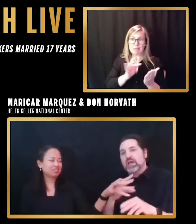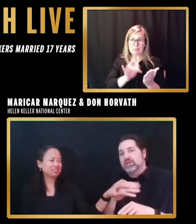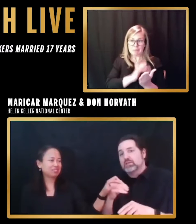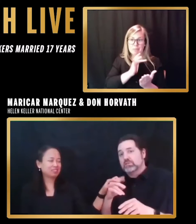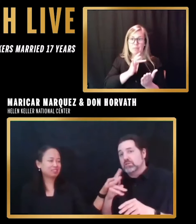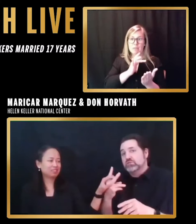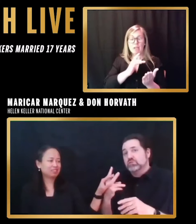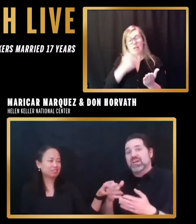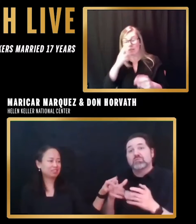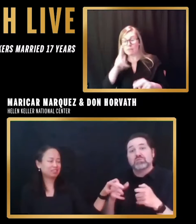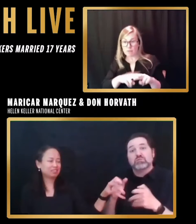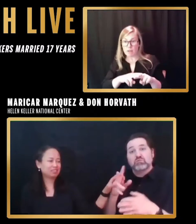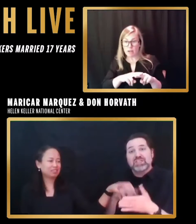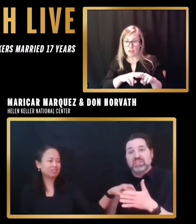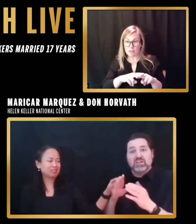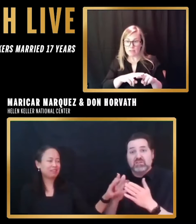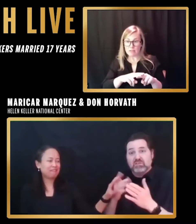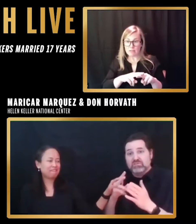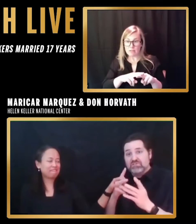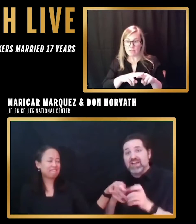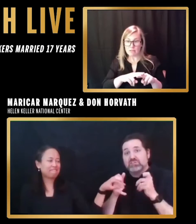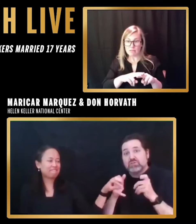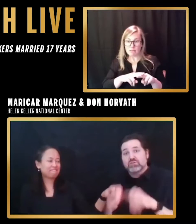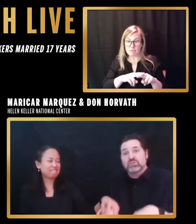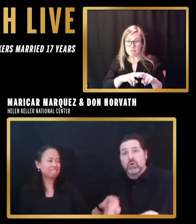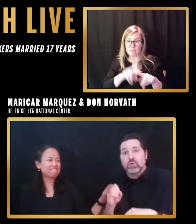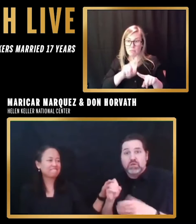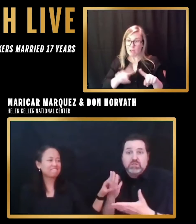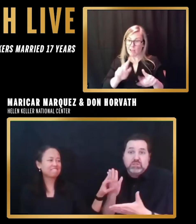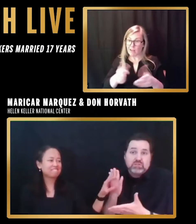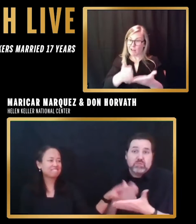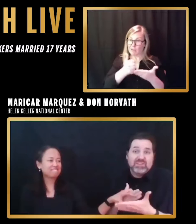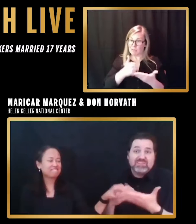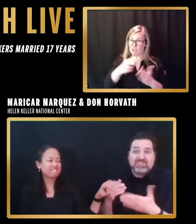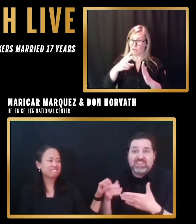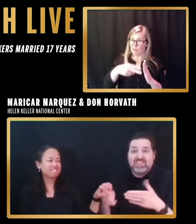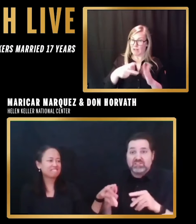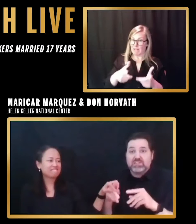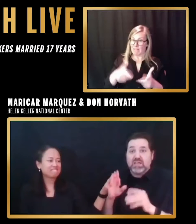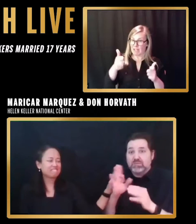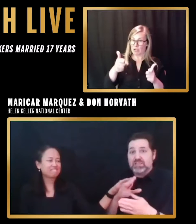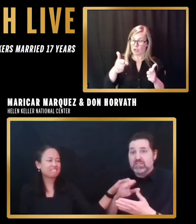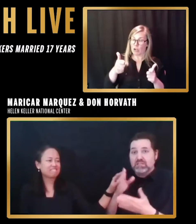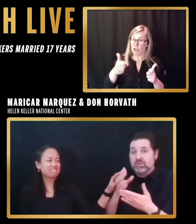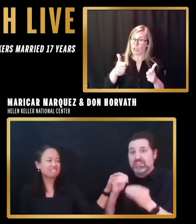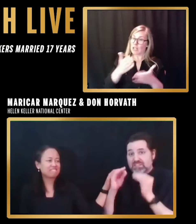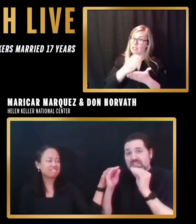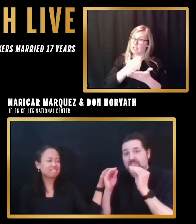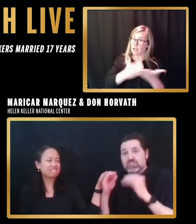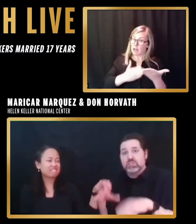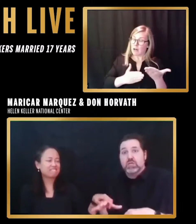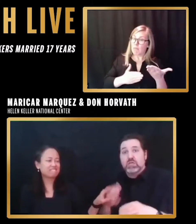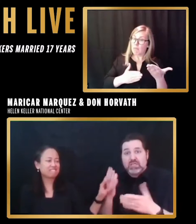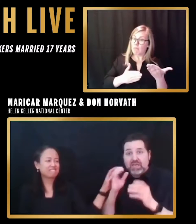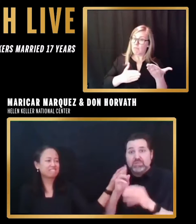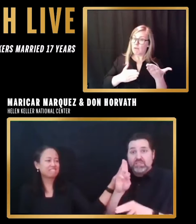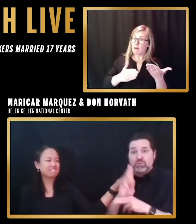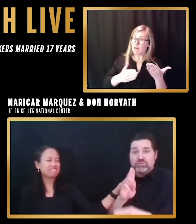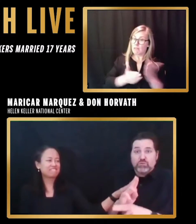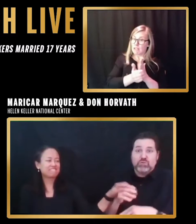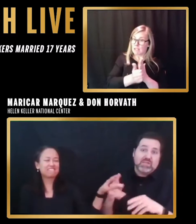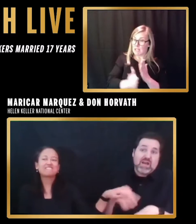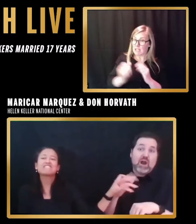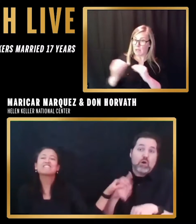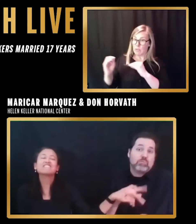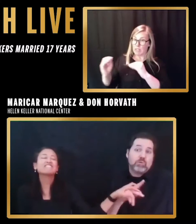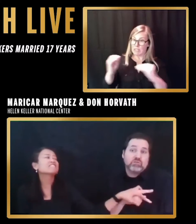fun. And number two, it helps me read faster. So some of these things that we teach can be